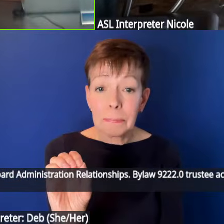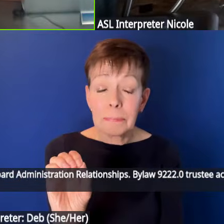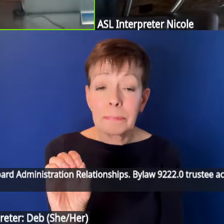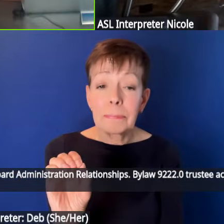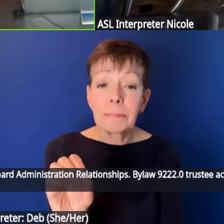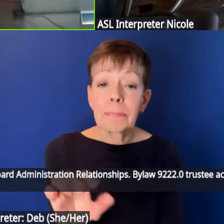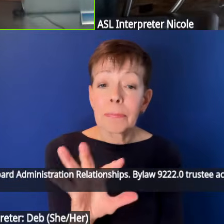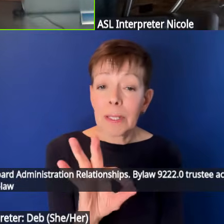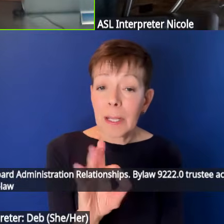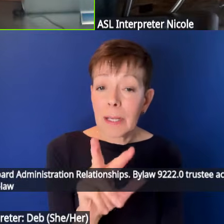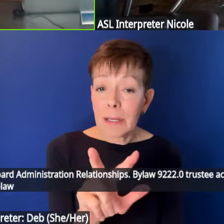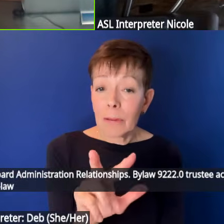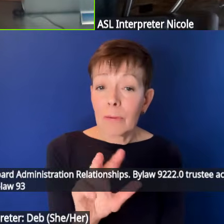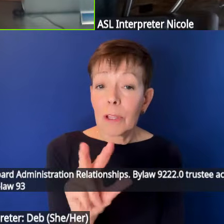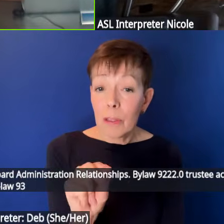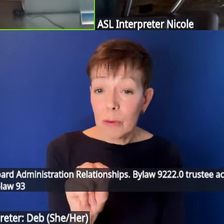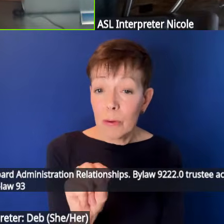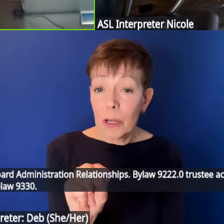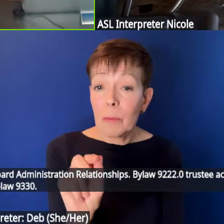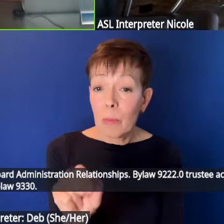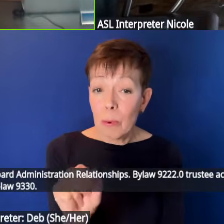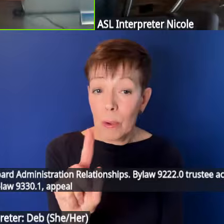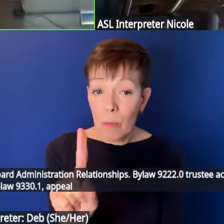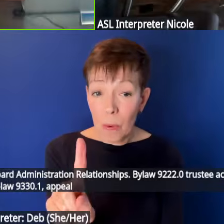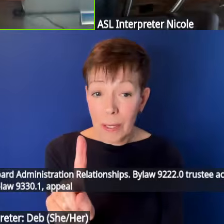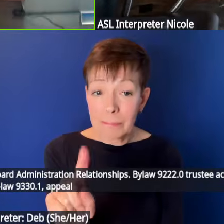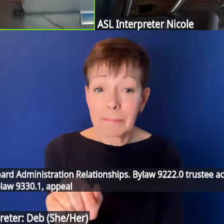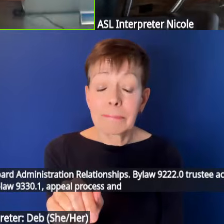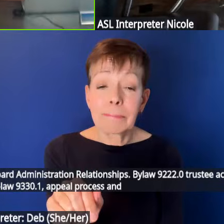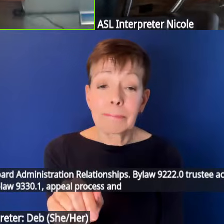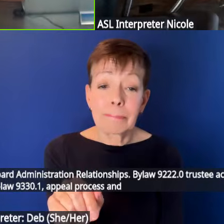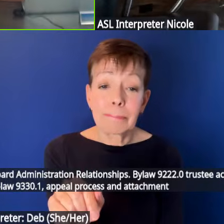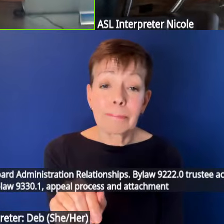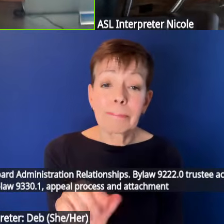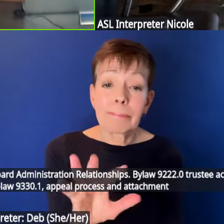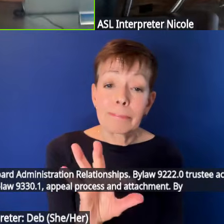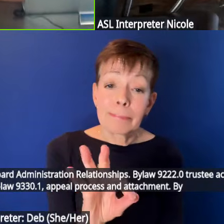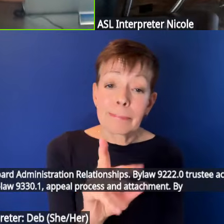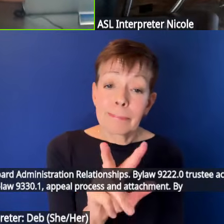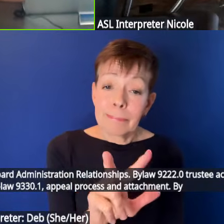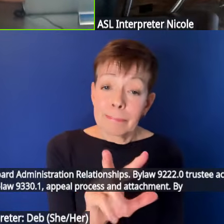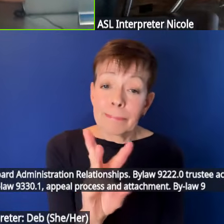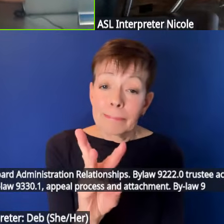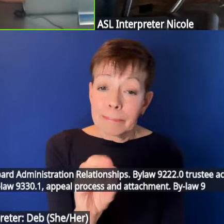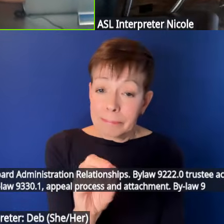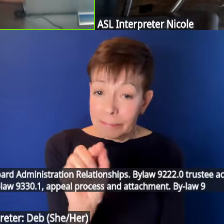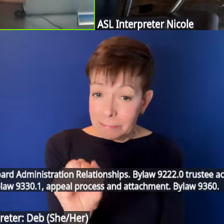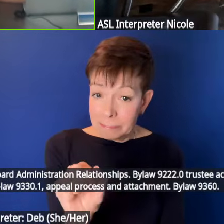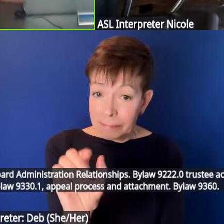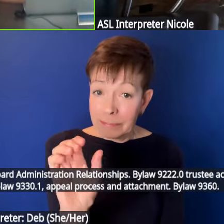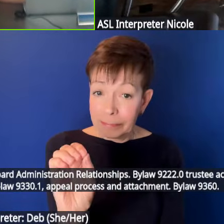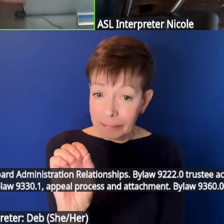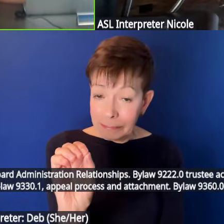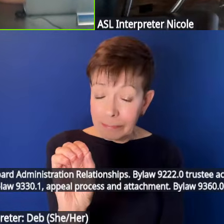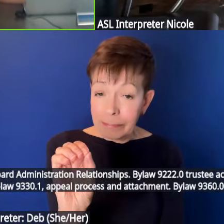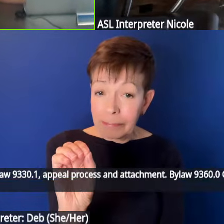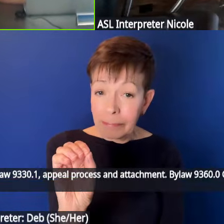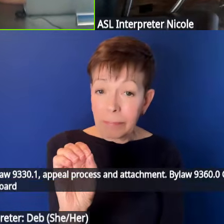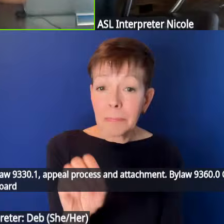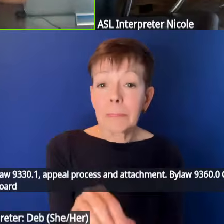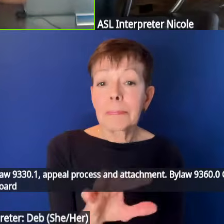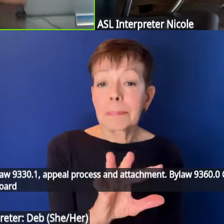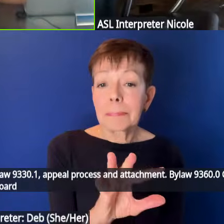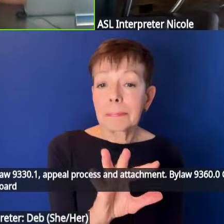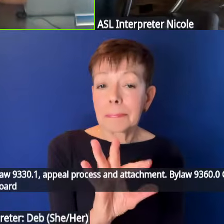bylaw 9330.1 appeal process and attachment, bylaw 9360.0 general meeting of the board,